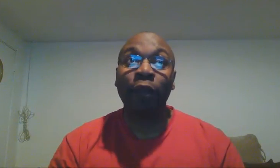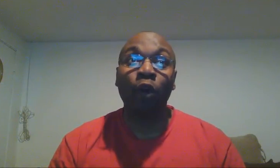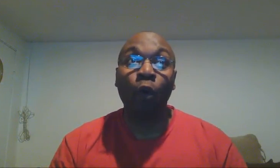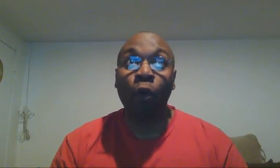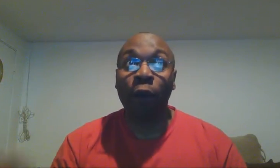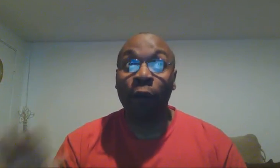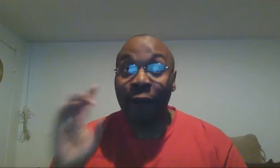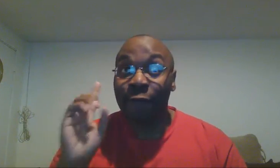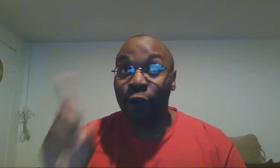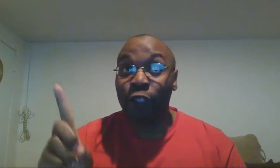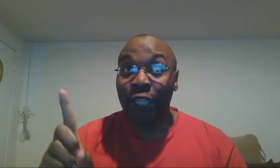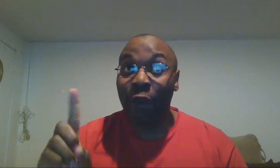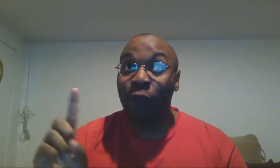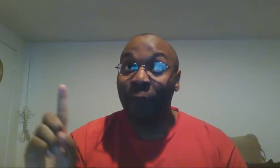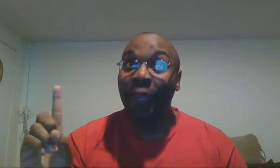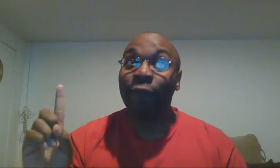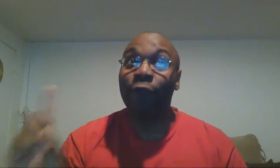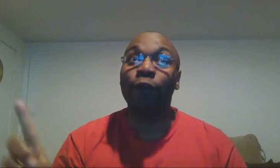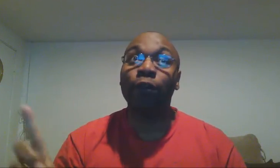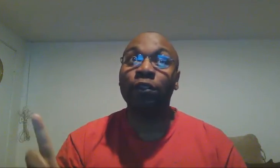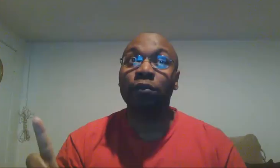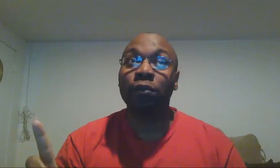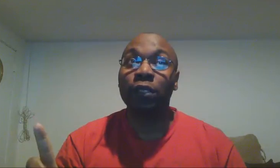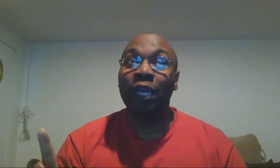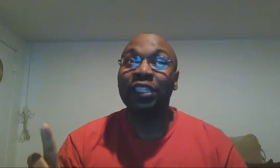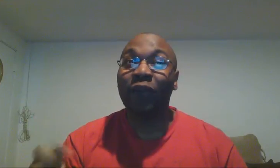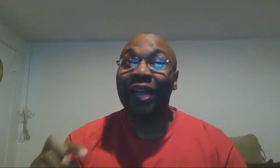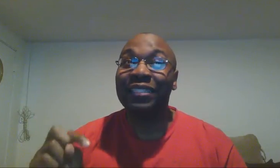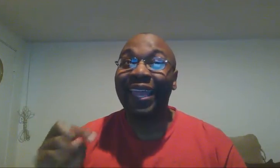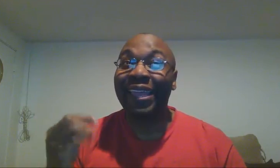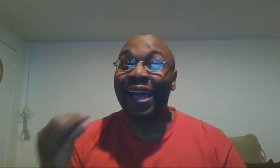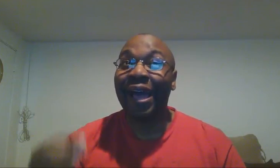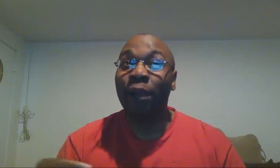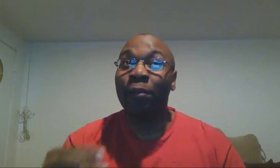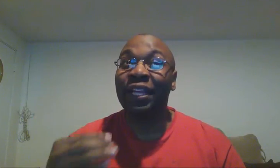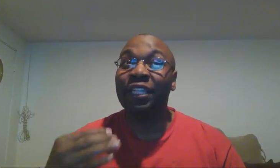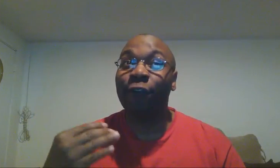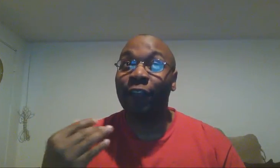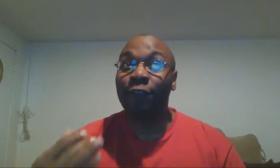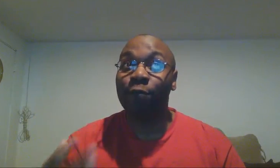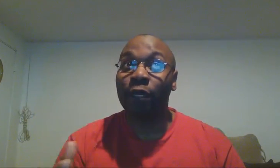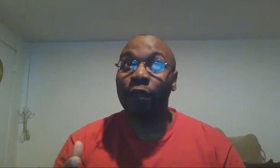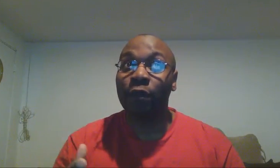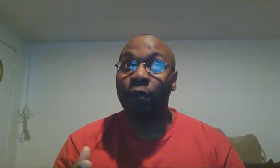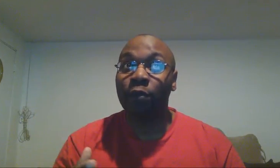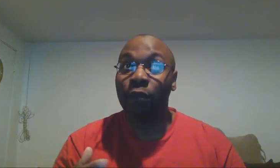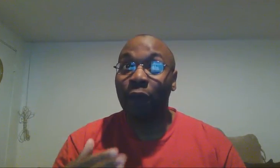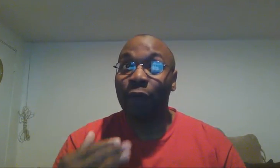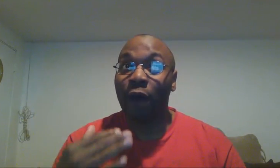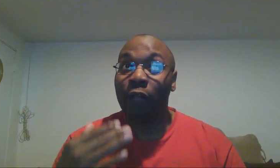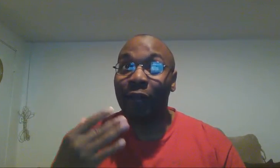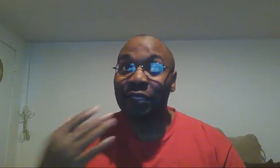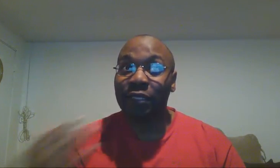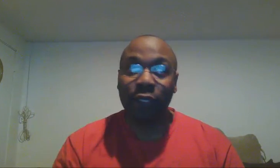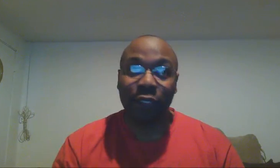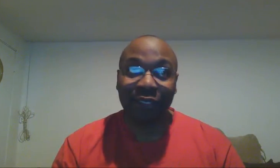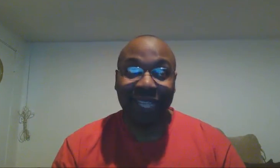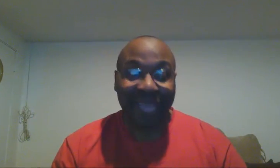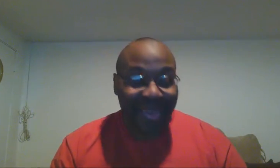or first I repent first. So I say, God, please forgive me of all my sins. Then